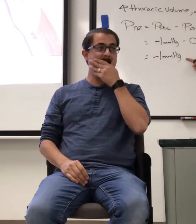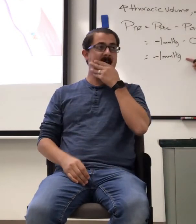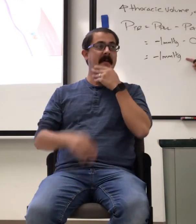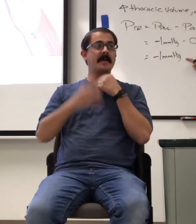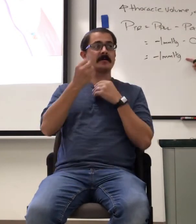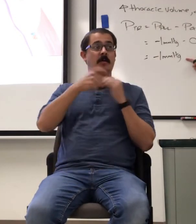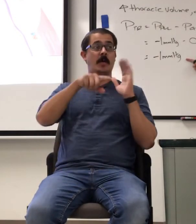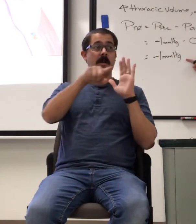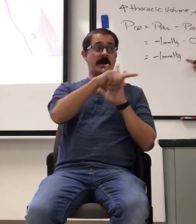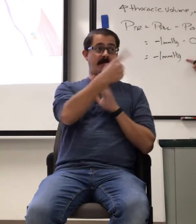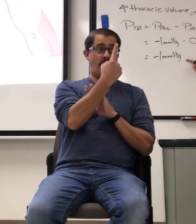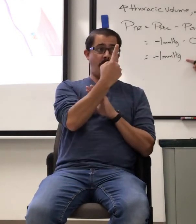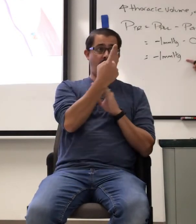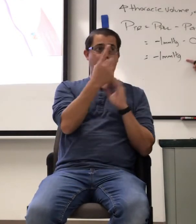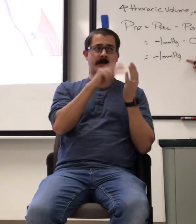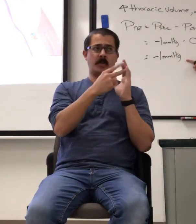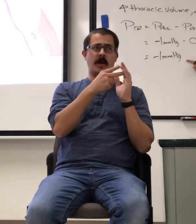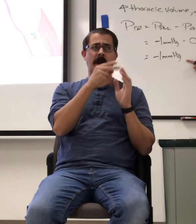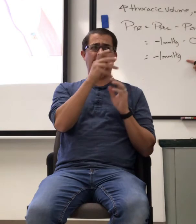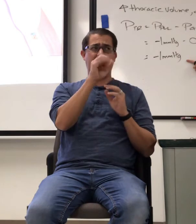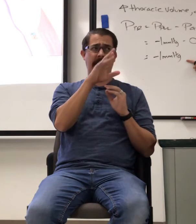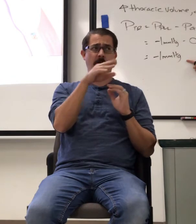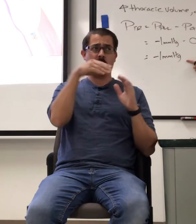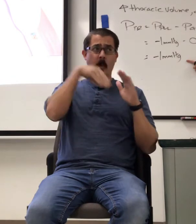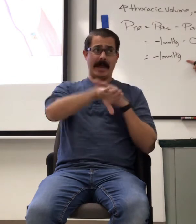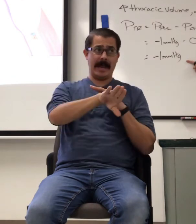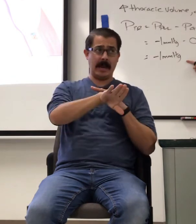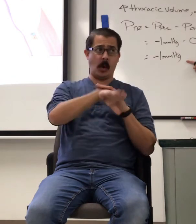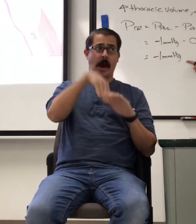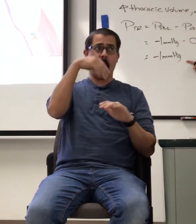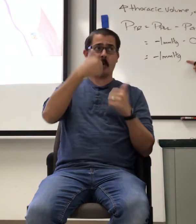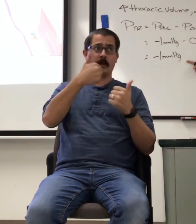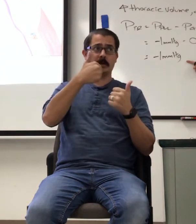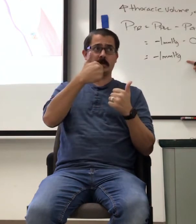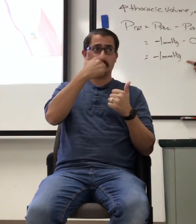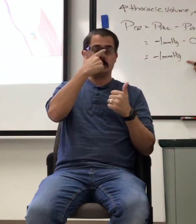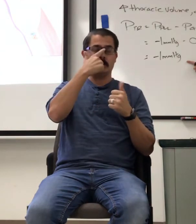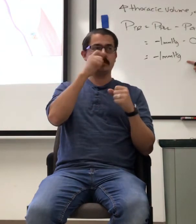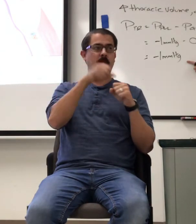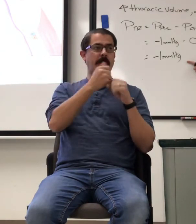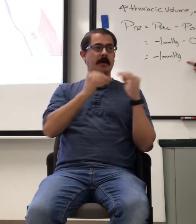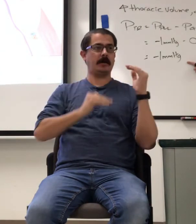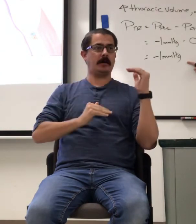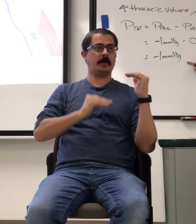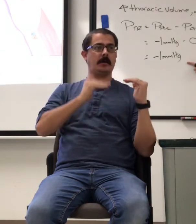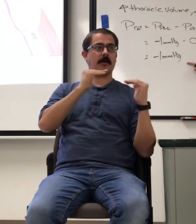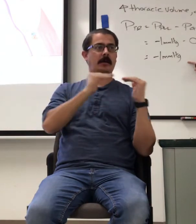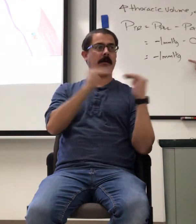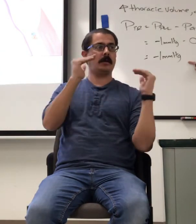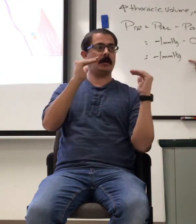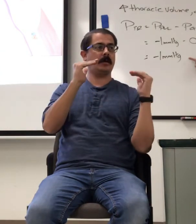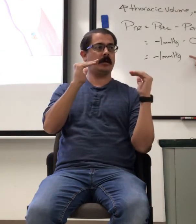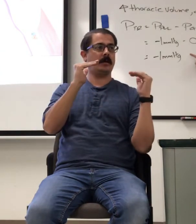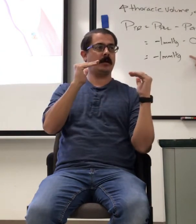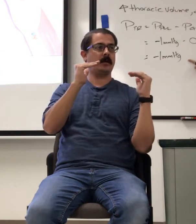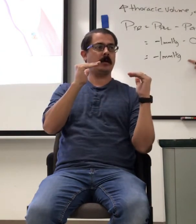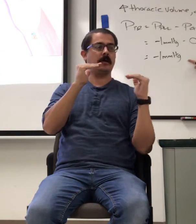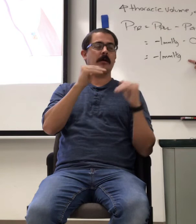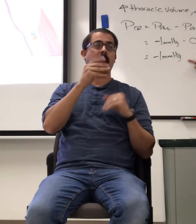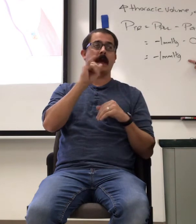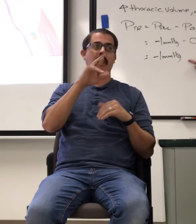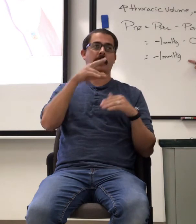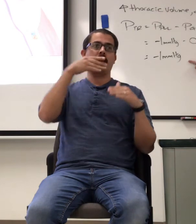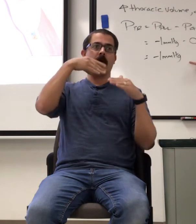-1 means what? Is air going to flow in or out to make things equilibrate? Air will flow